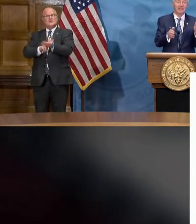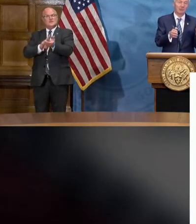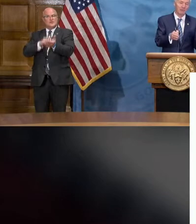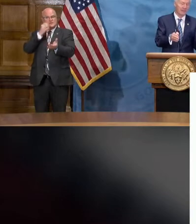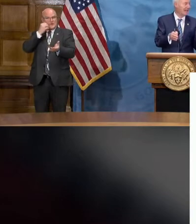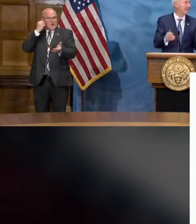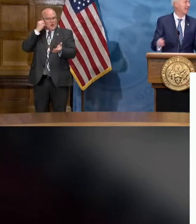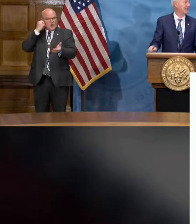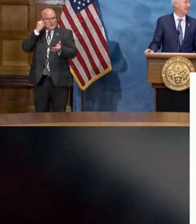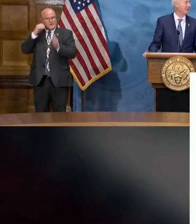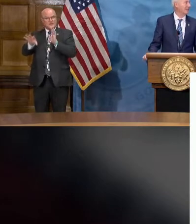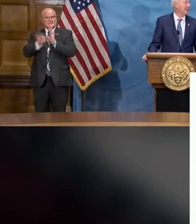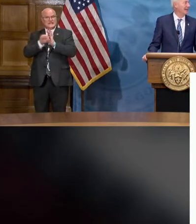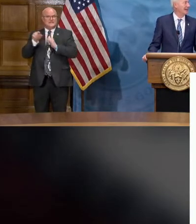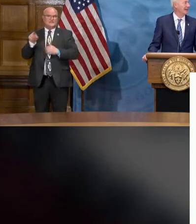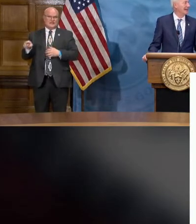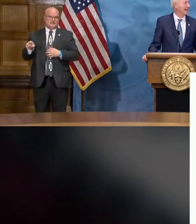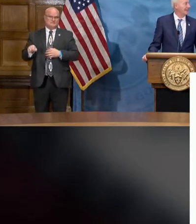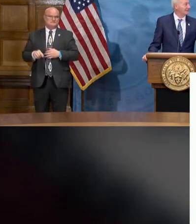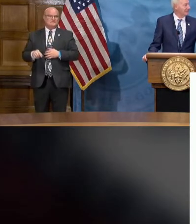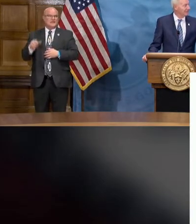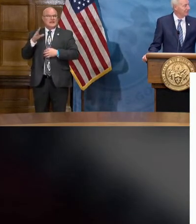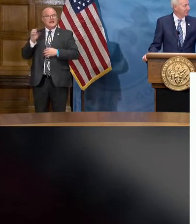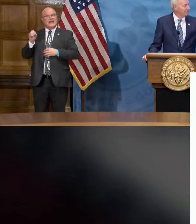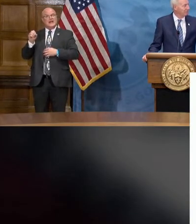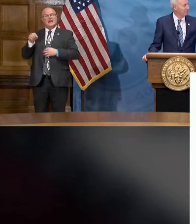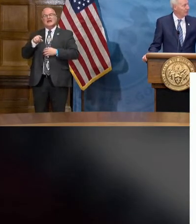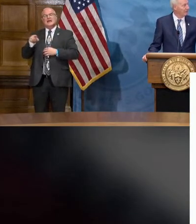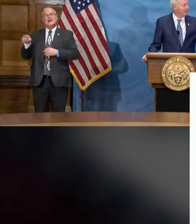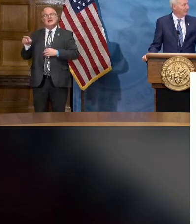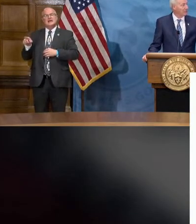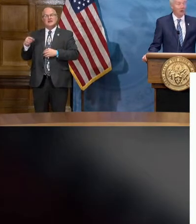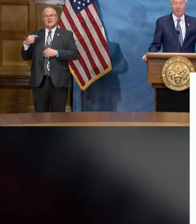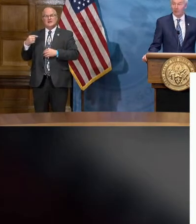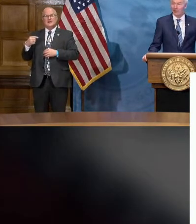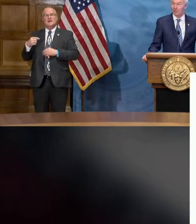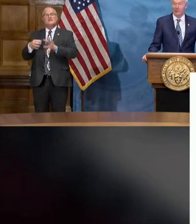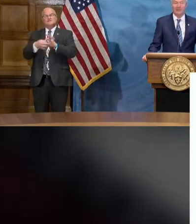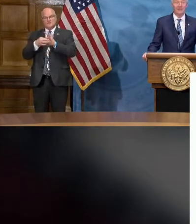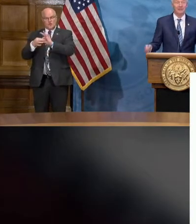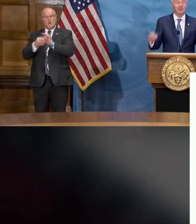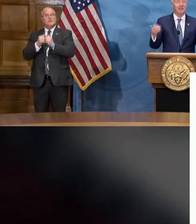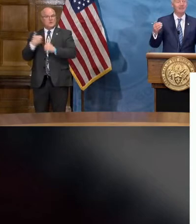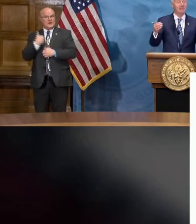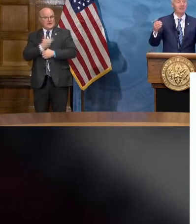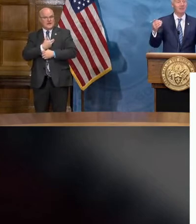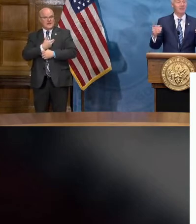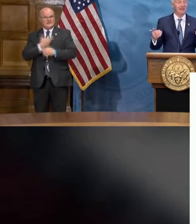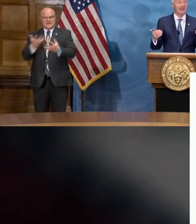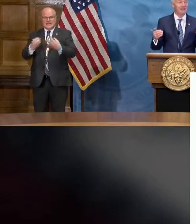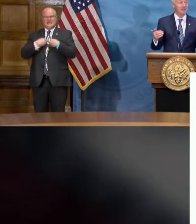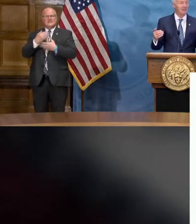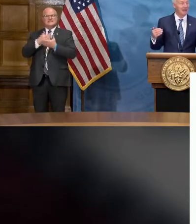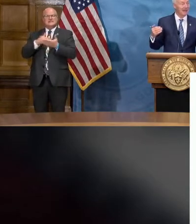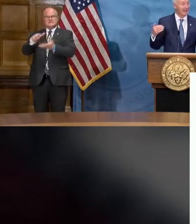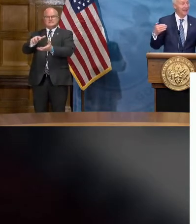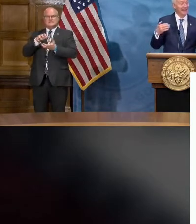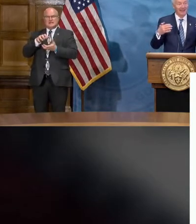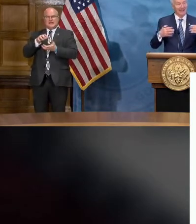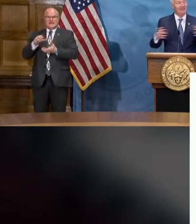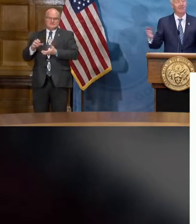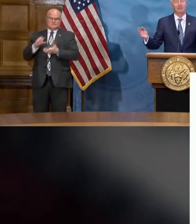facilities that were assigned to them. And they've cooperated with us to give us some of those allocations